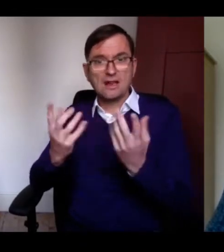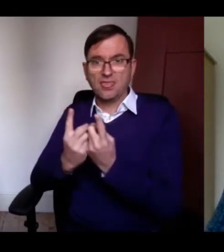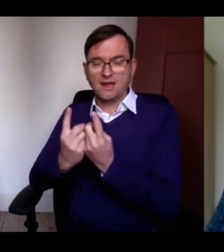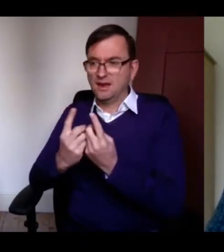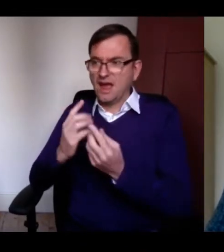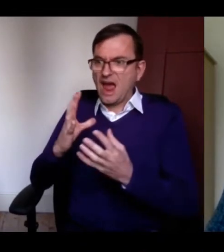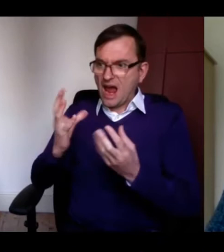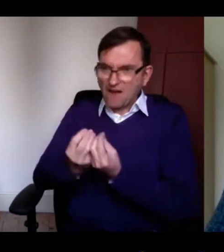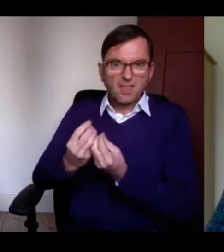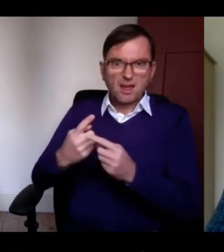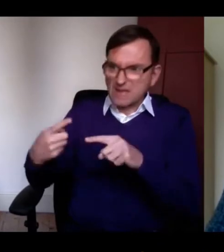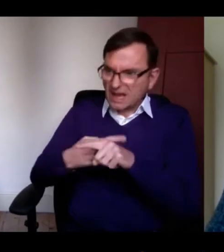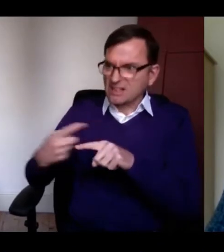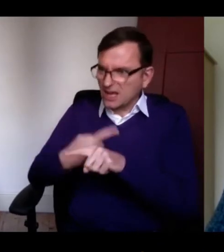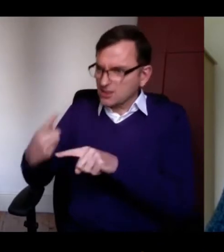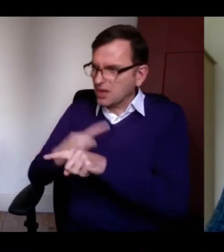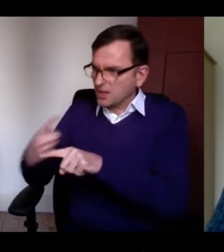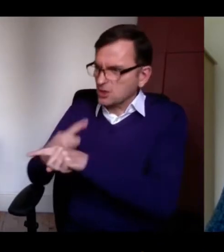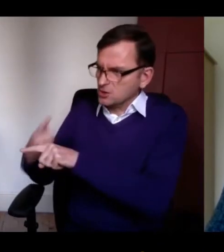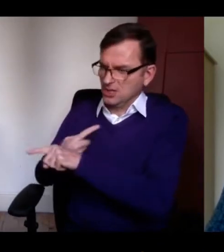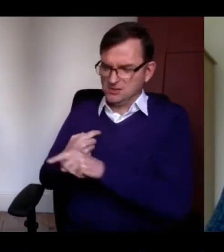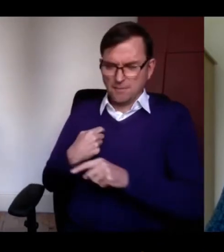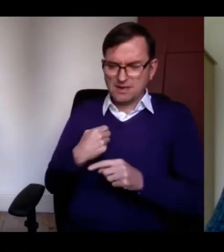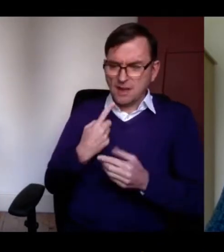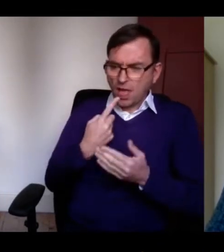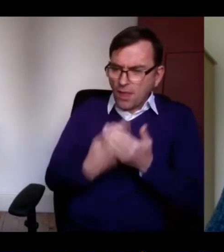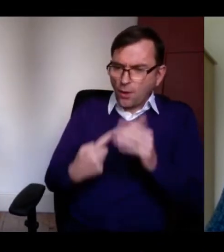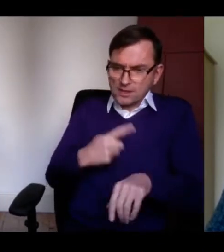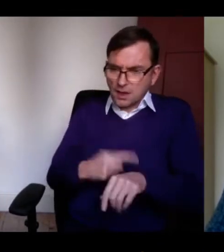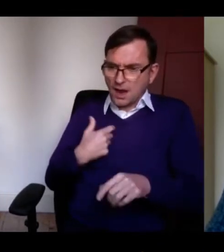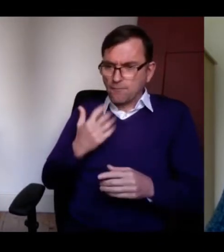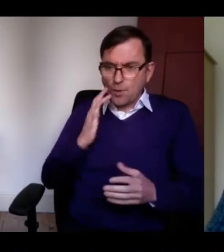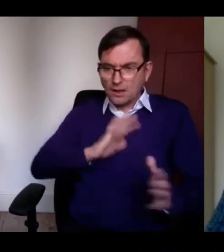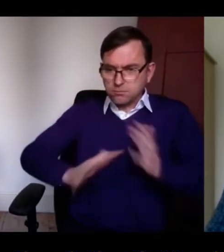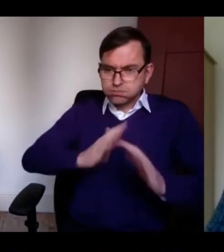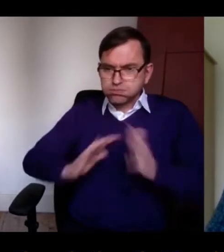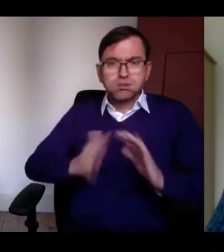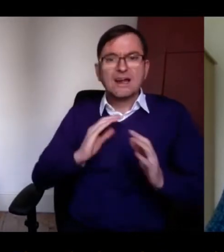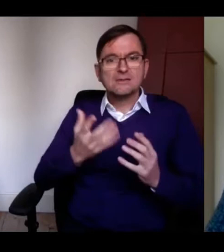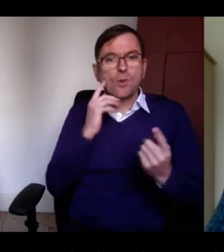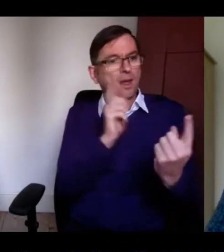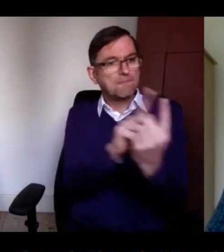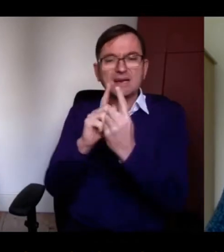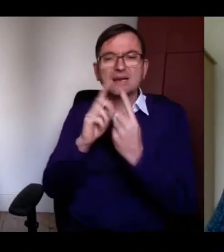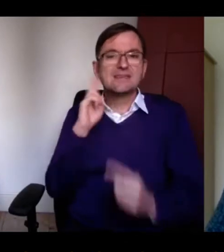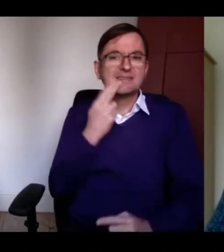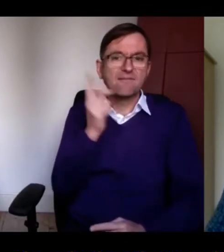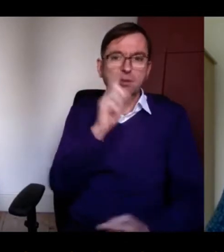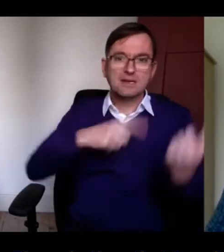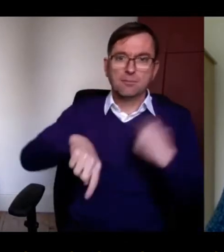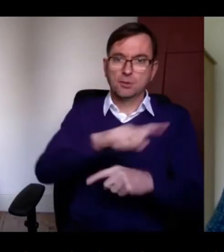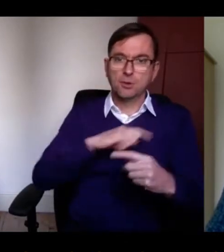VRS, or there was no way for me to get access, everything was English, the only time that I could use